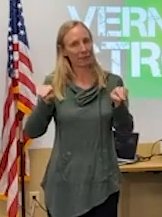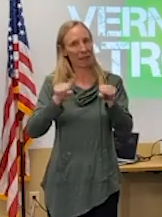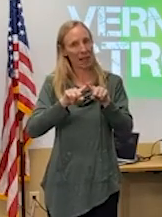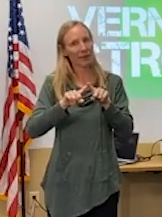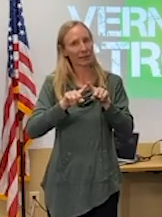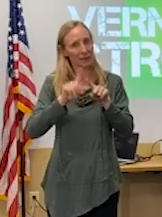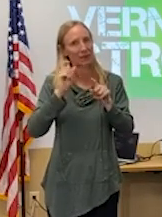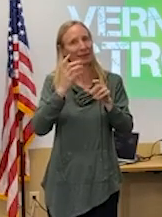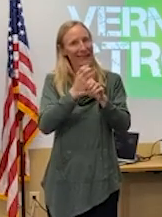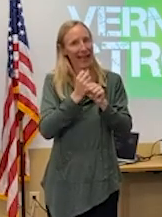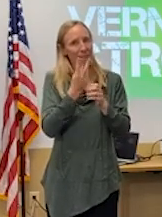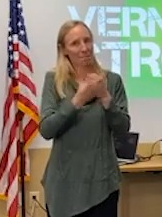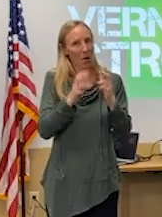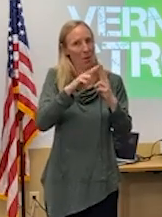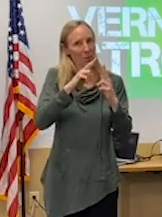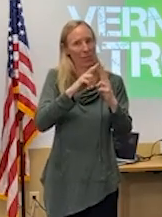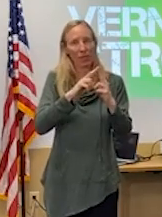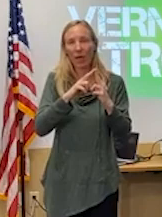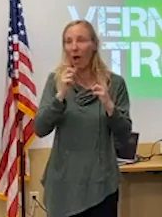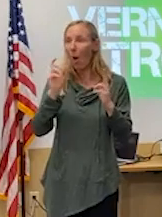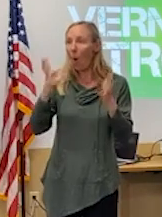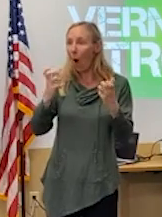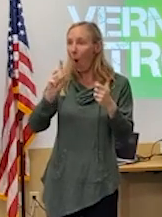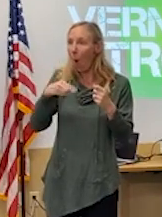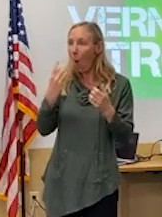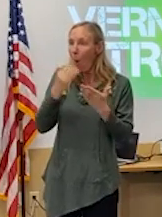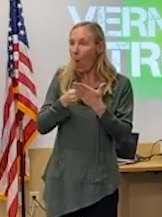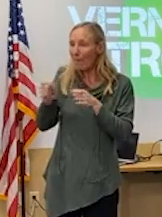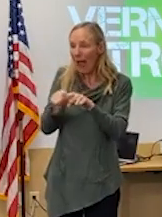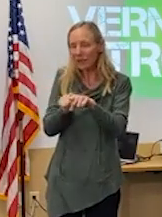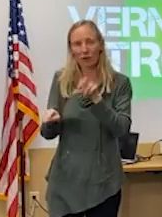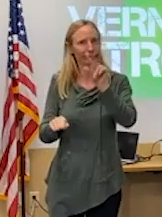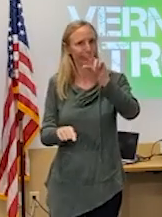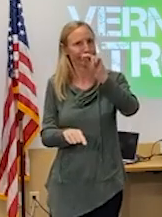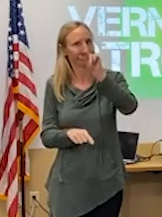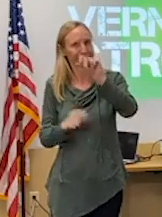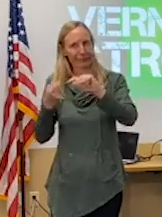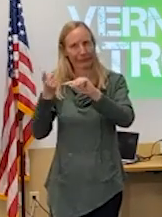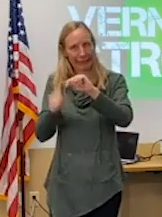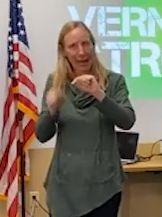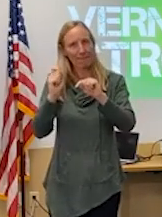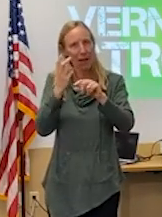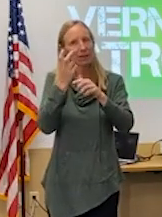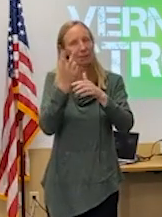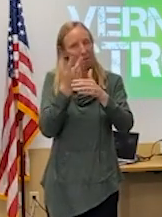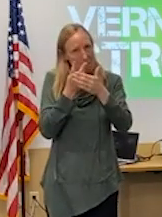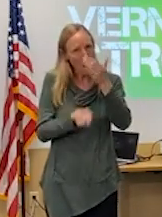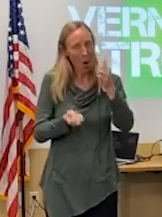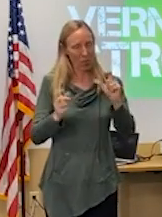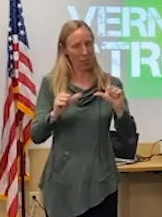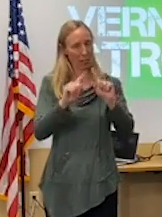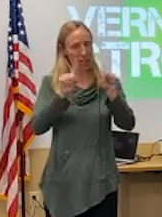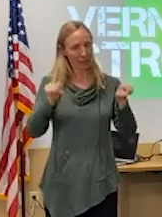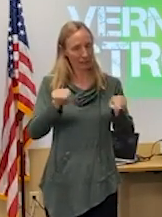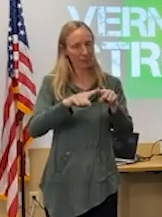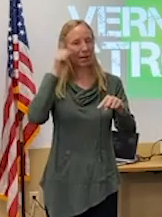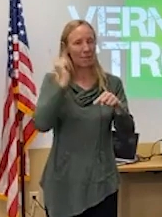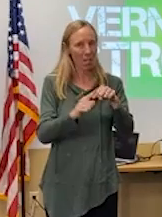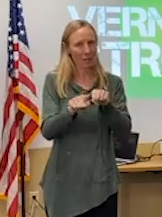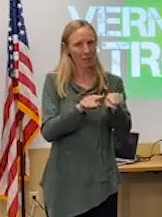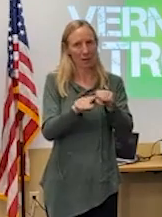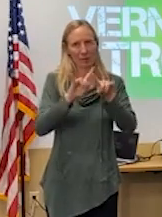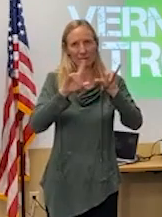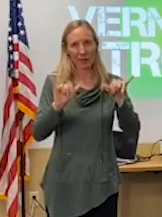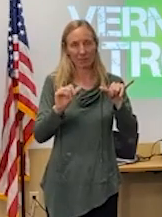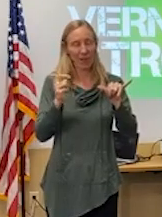will not be able to purchase these socks individually. It's a bundle deal, and like the governor had said, this is a great opportunity for Vermonters and folks all across